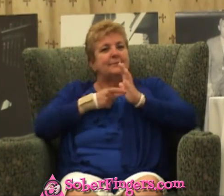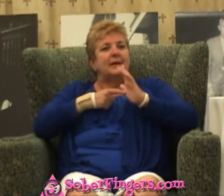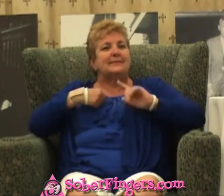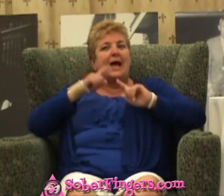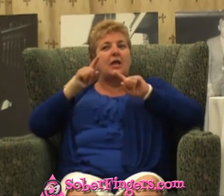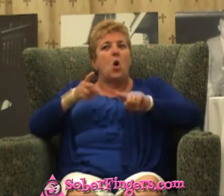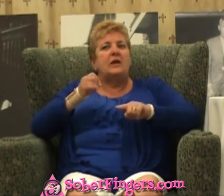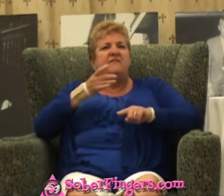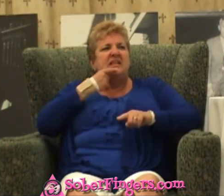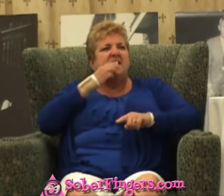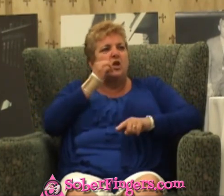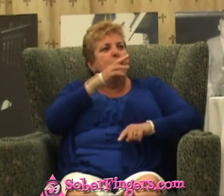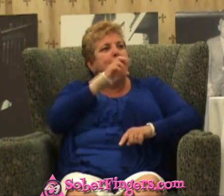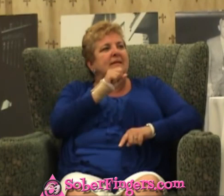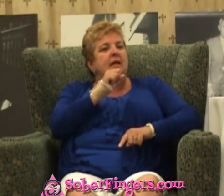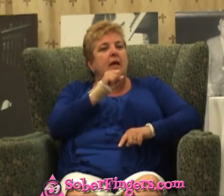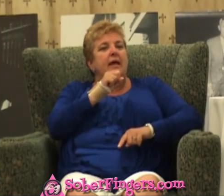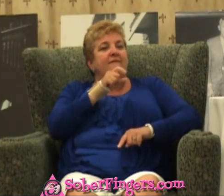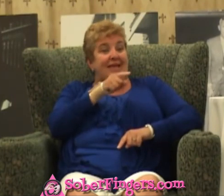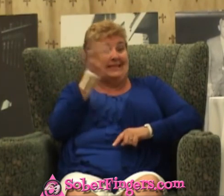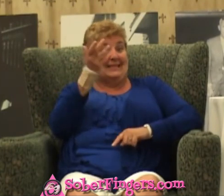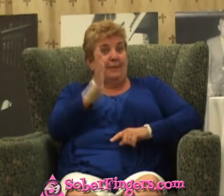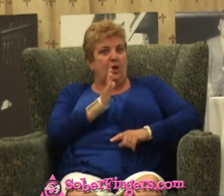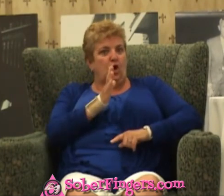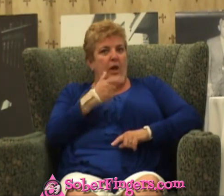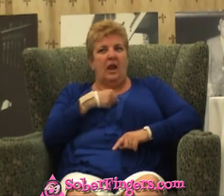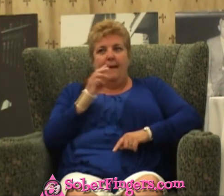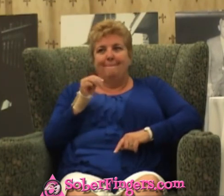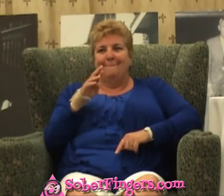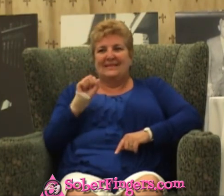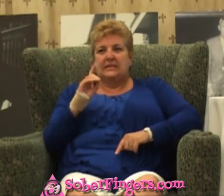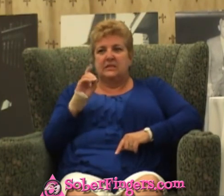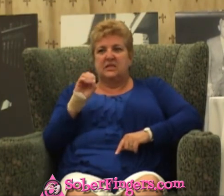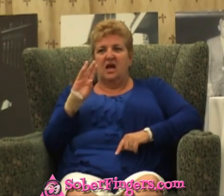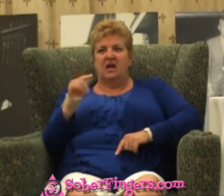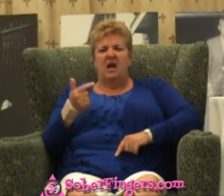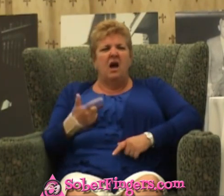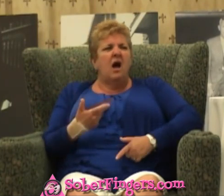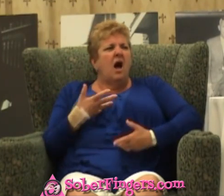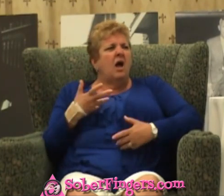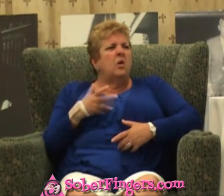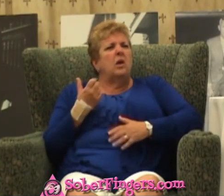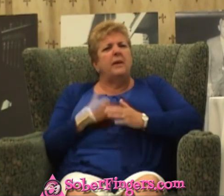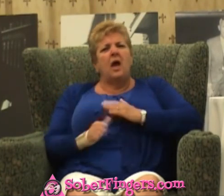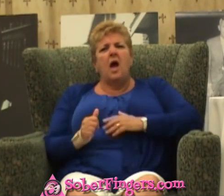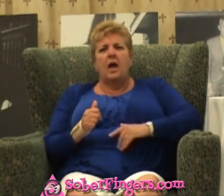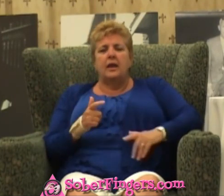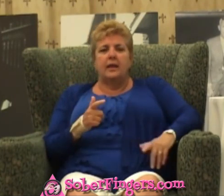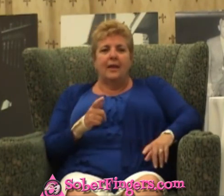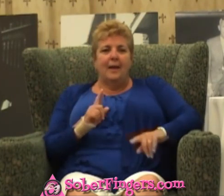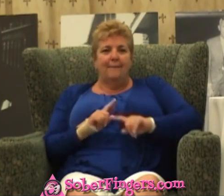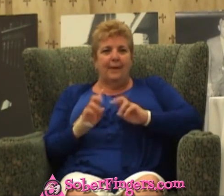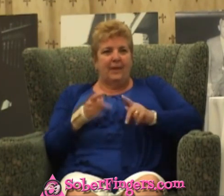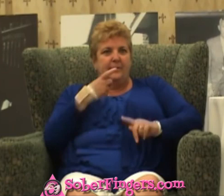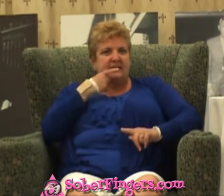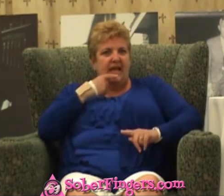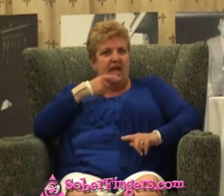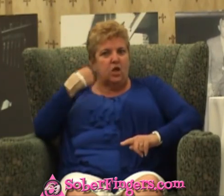want to be, I'm afraid I'm going to be buried underneath this relationship. And they'll say, boy, you look so happy these days, you know, and I'll say, but I was happy before.